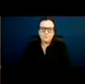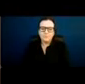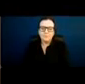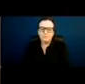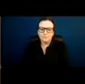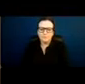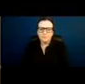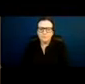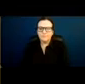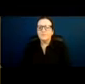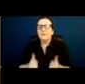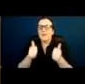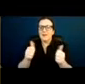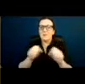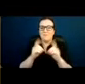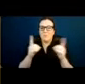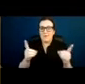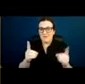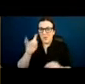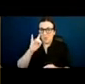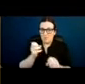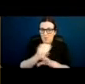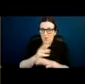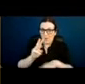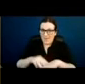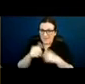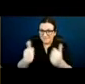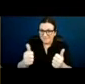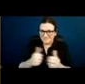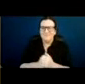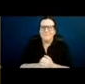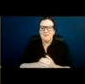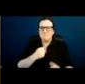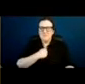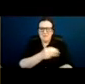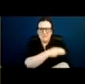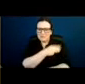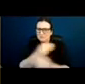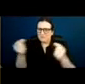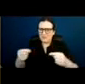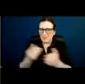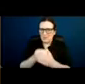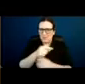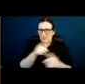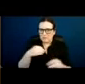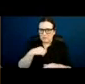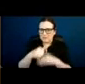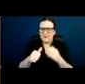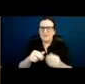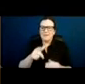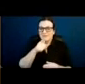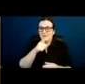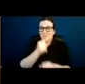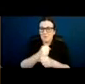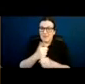Hello everyone, and I hope that you are all well. It is my pleasure to be with you here today in order to speak at my second NDA